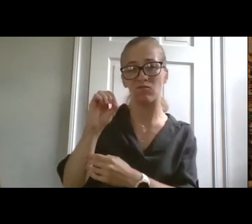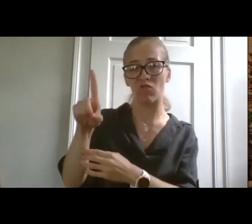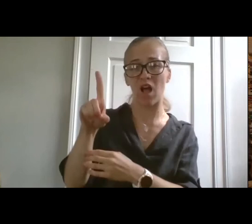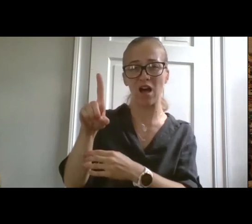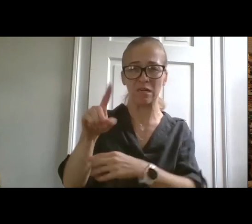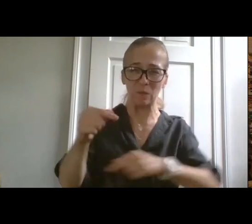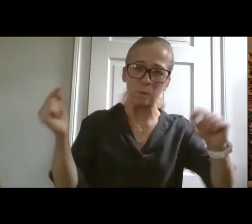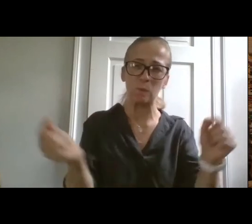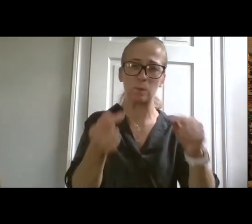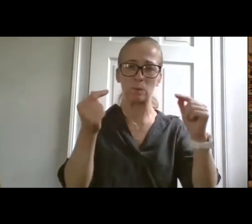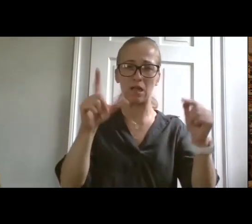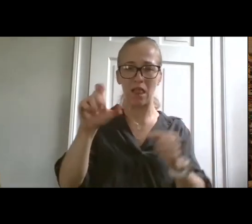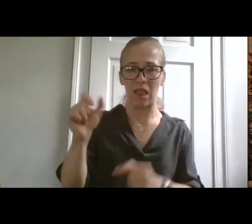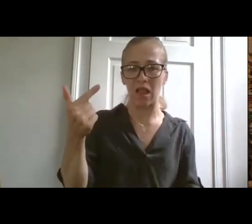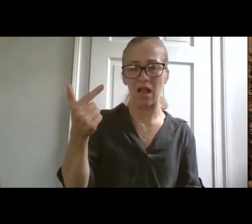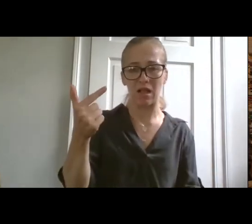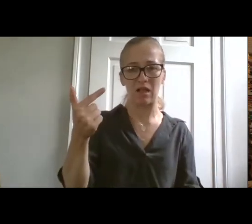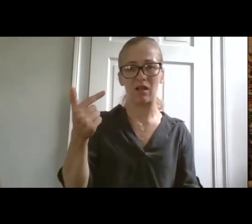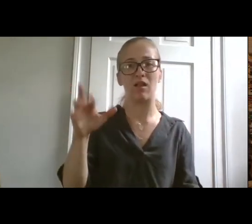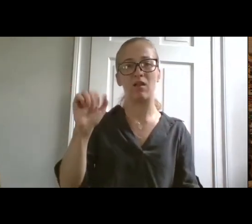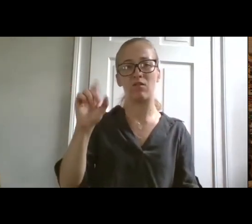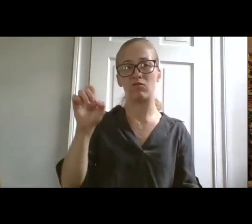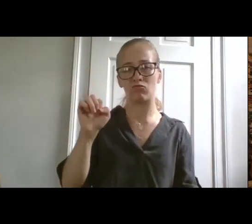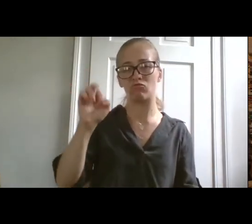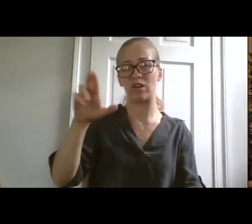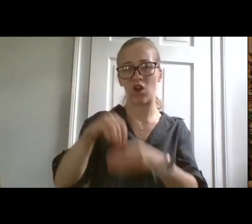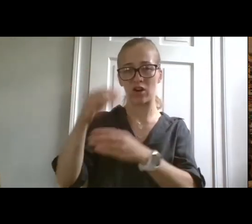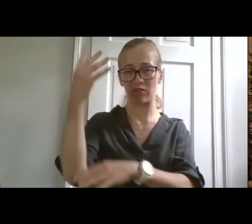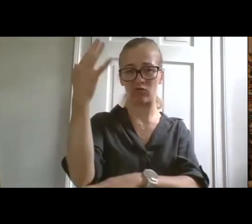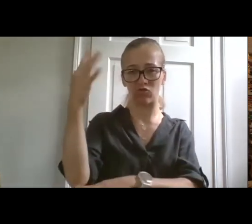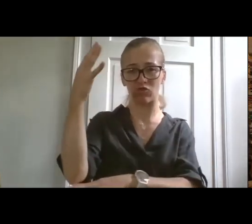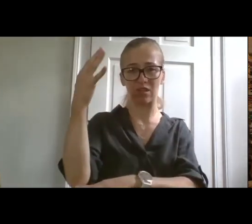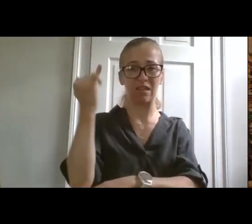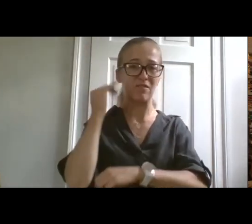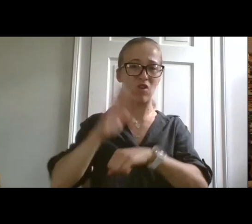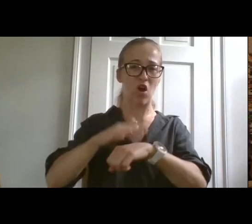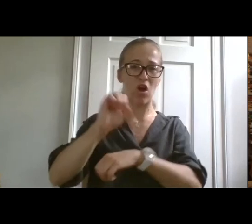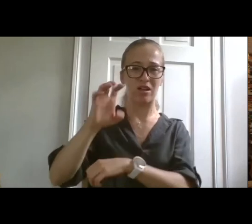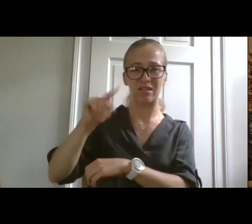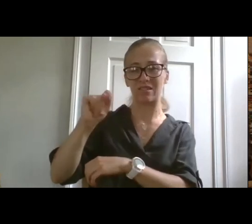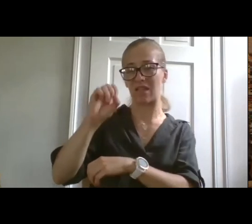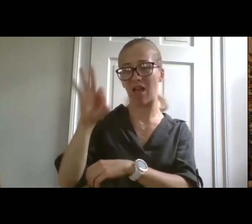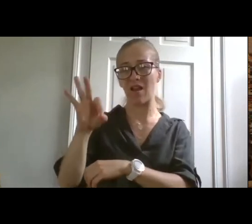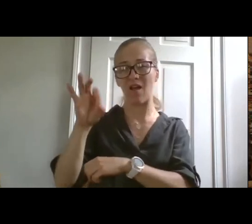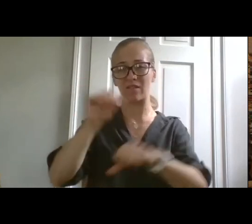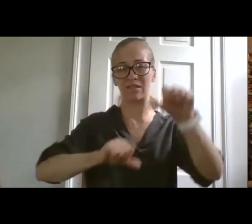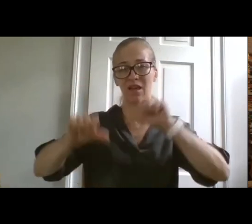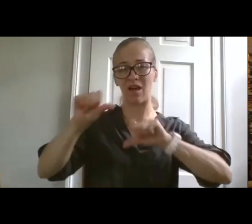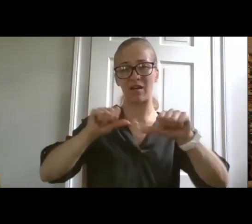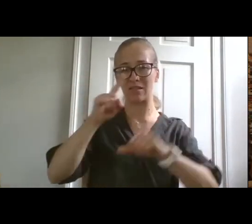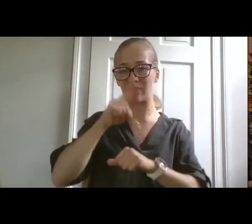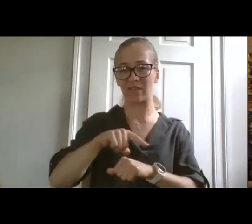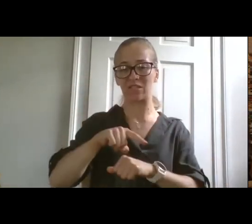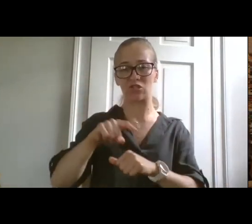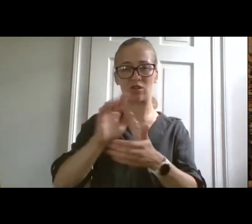leg. The radar dome hulks at the tree line as if on the set of a science fiction film. Though he doesn't